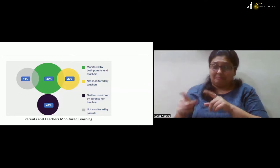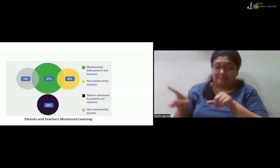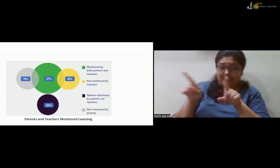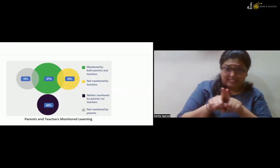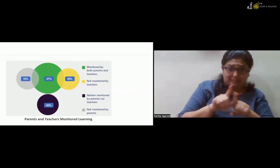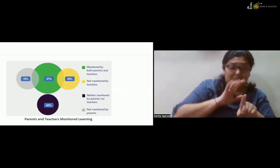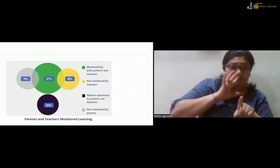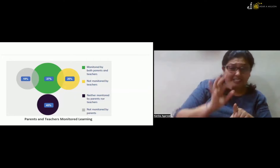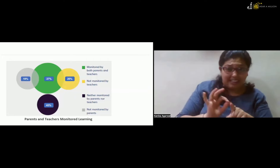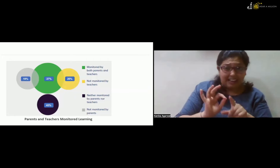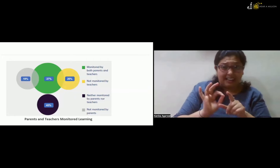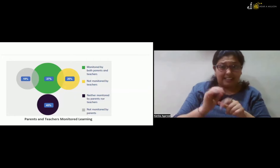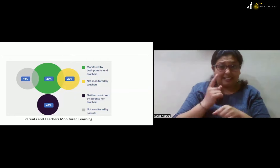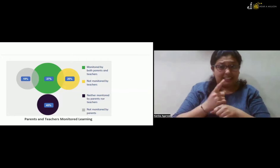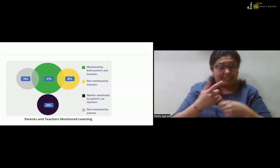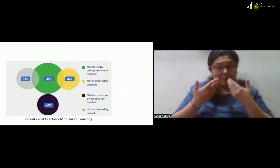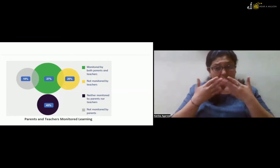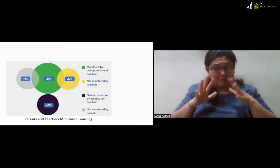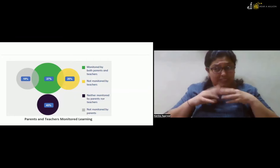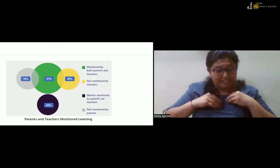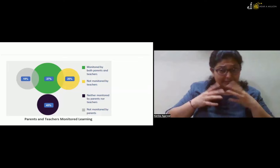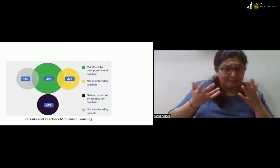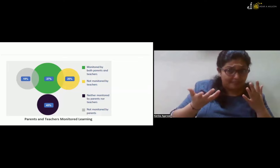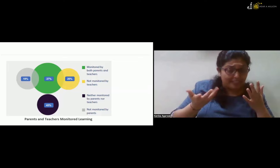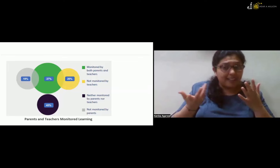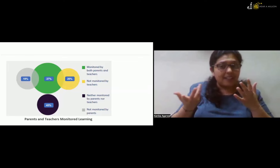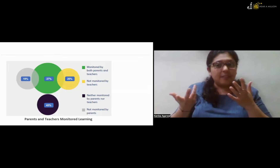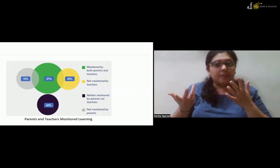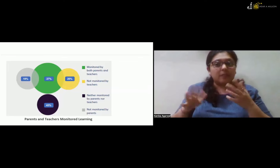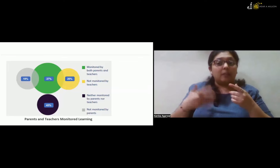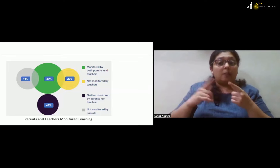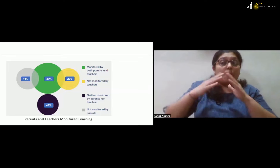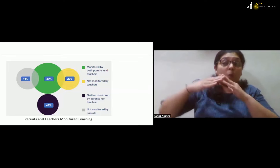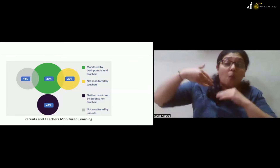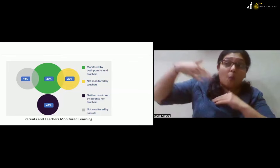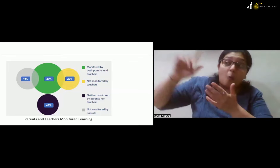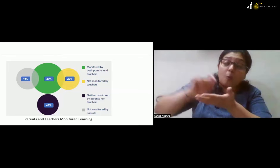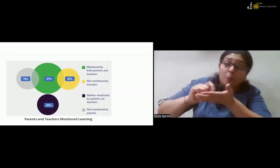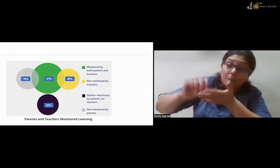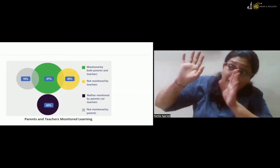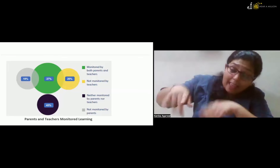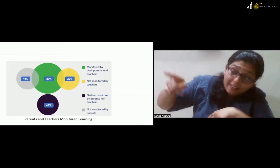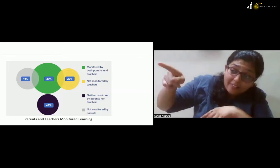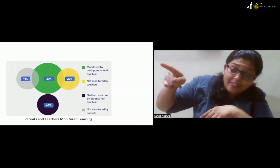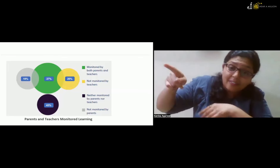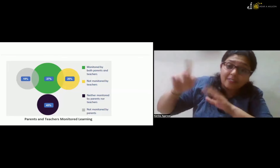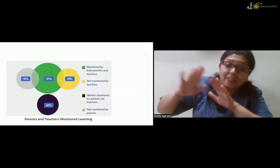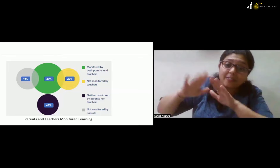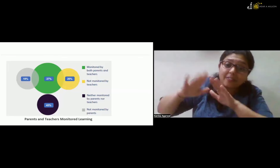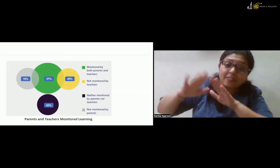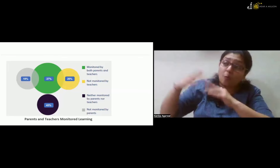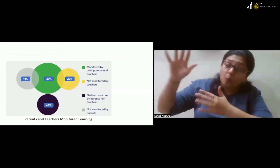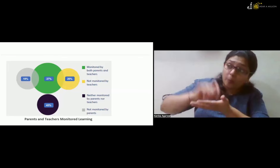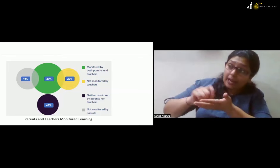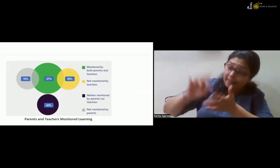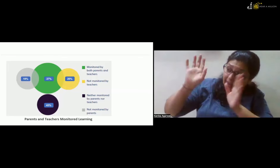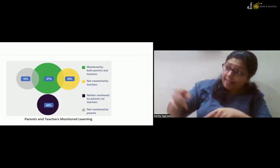we have no option but to copy things from the board, correct? But is this something which teachers are ready to accept?